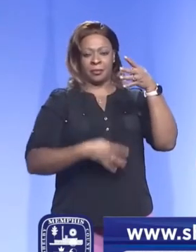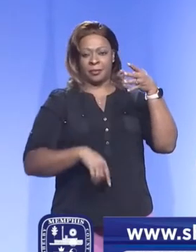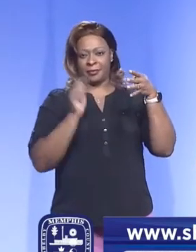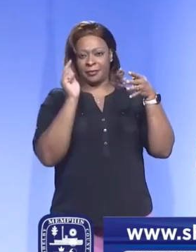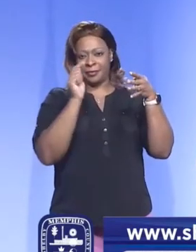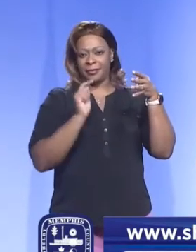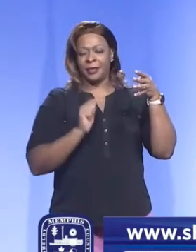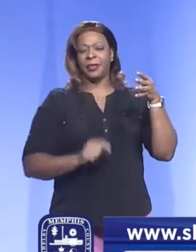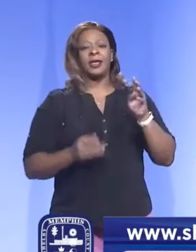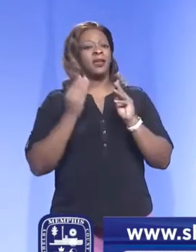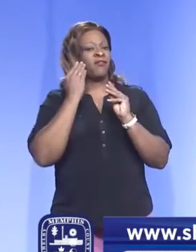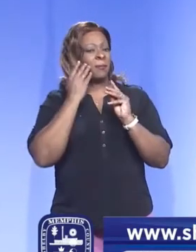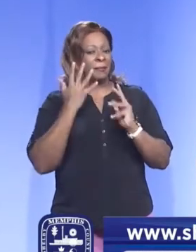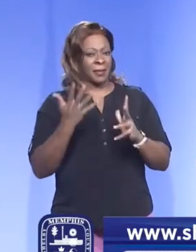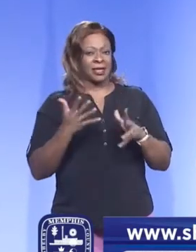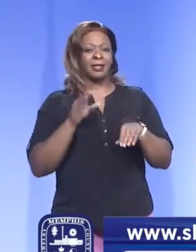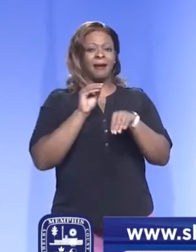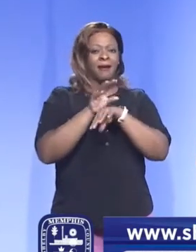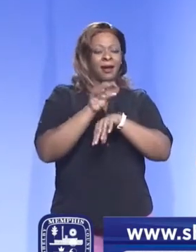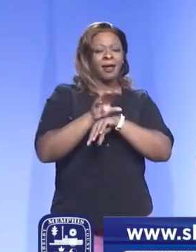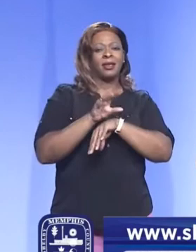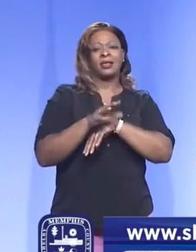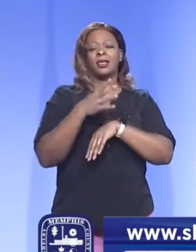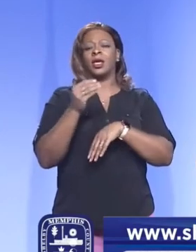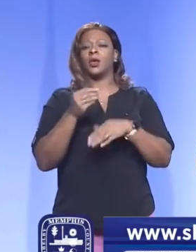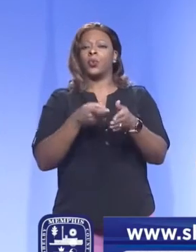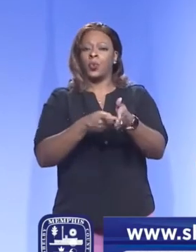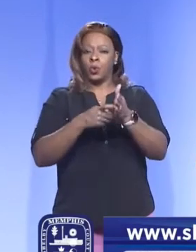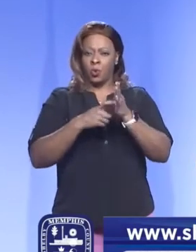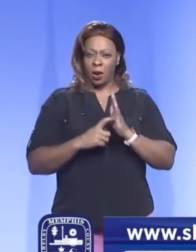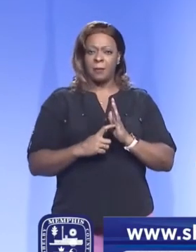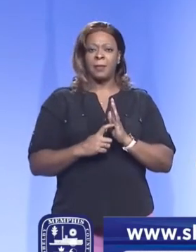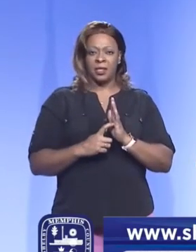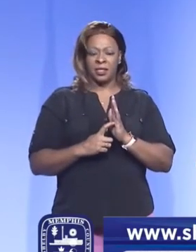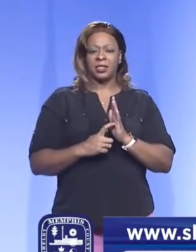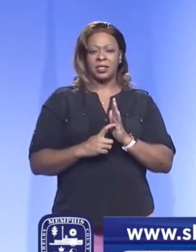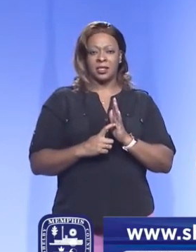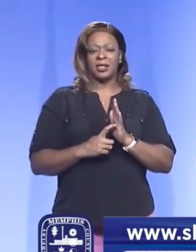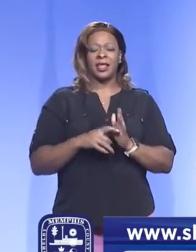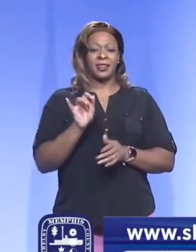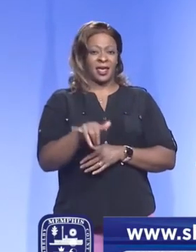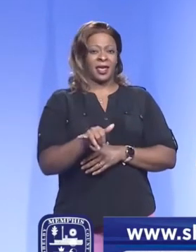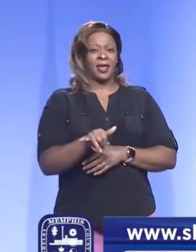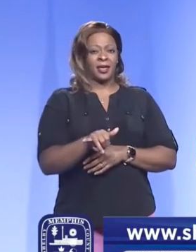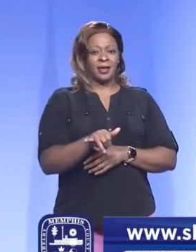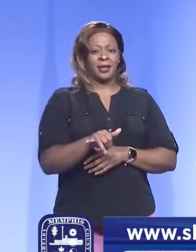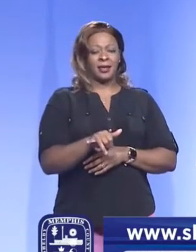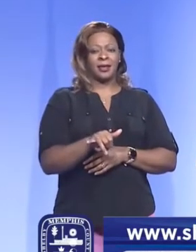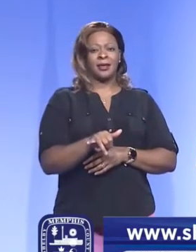the guidance and the requirement that's